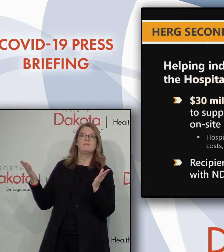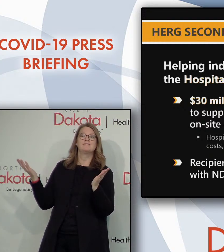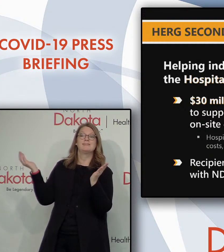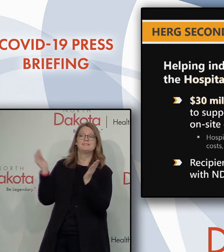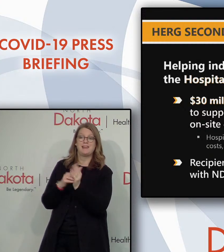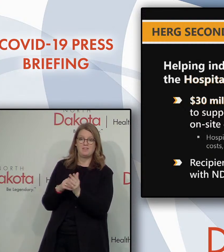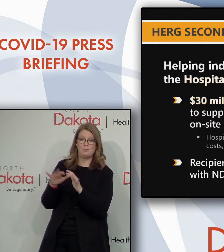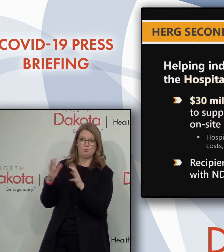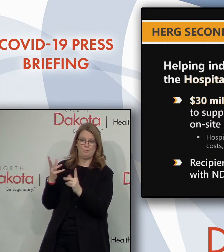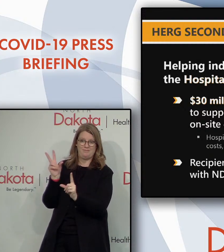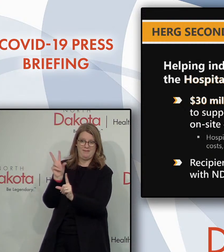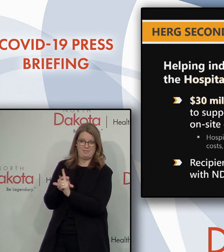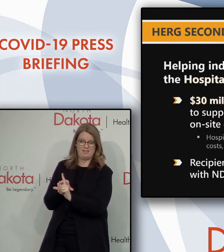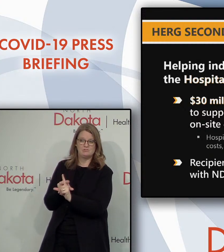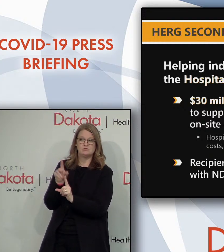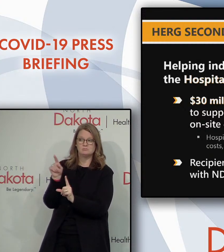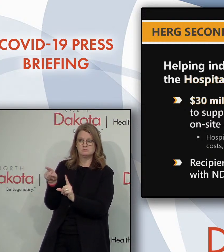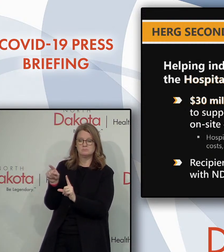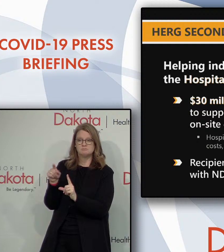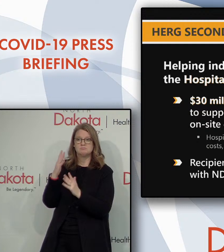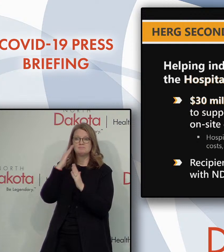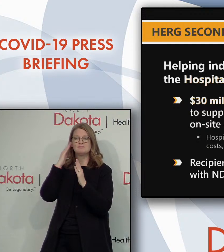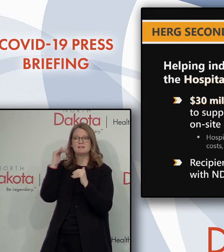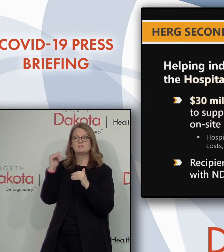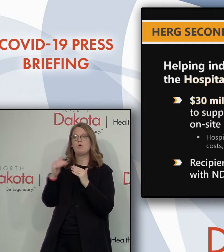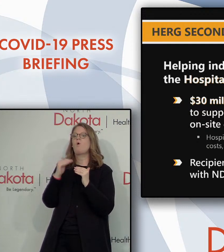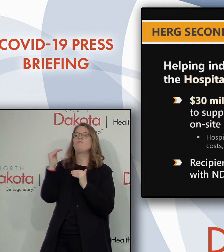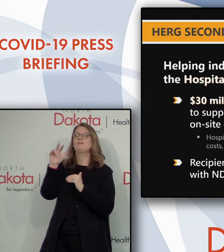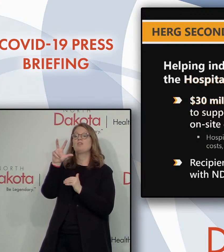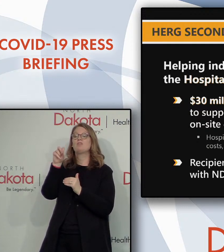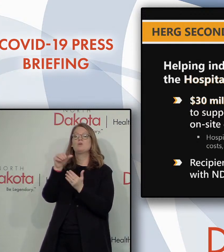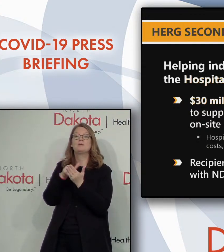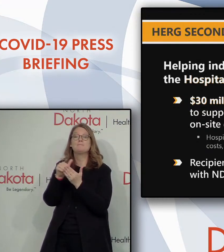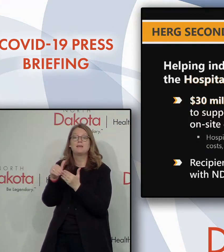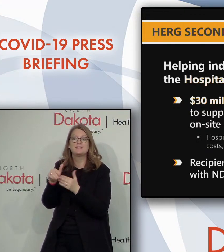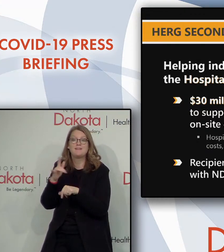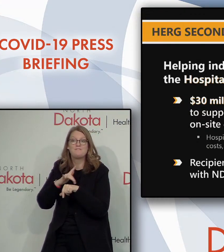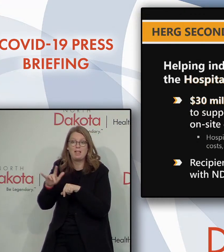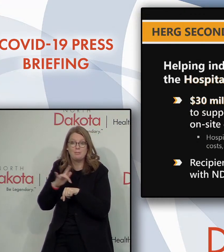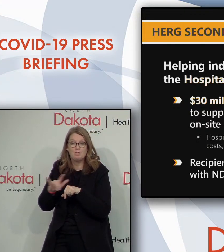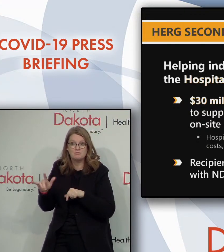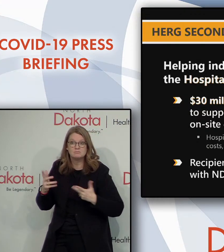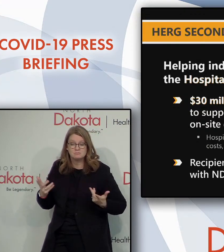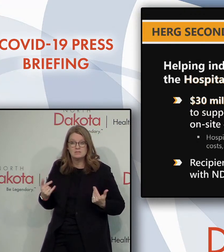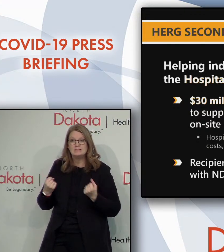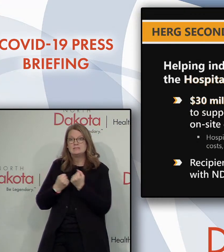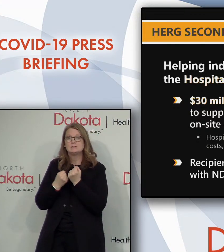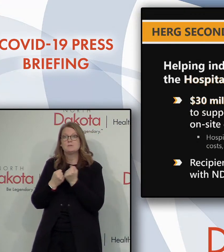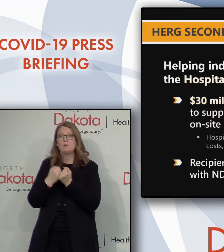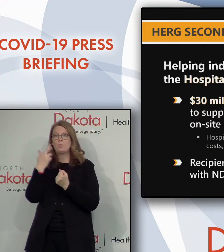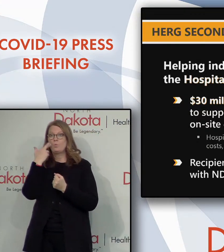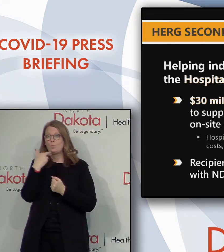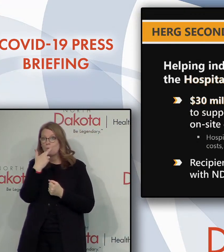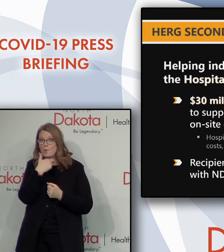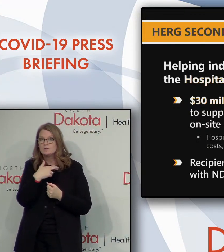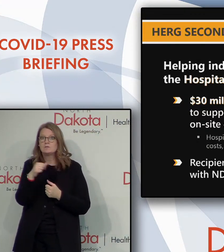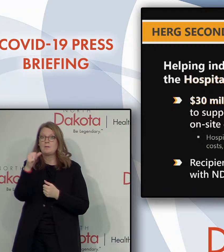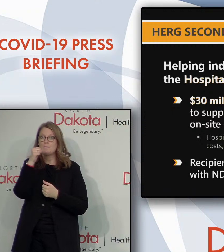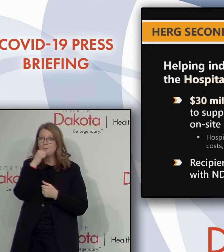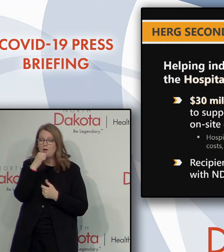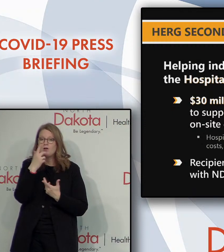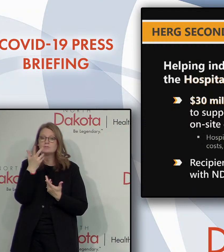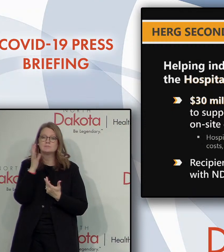applications, and we expect that there's over 30 million in remaining funds that are available to support restaurants, bars,